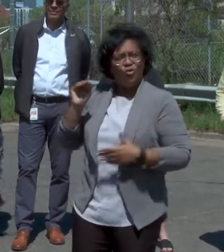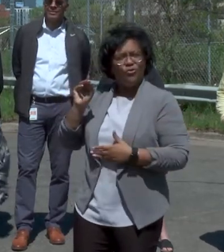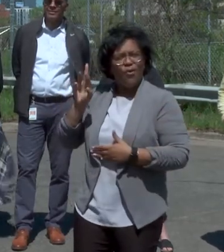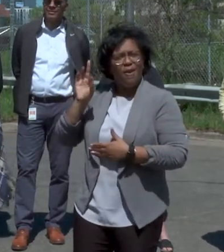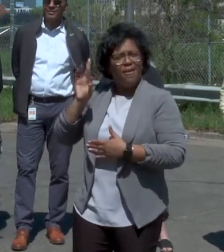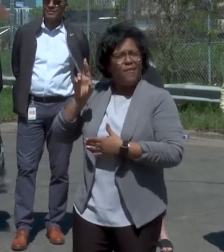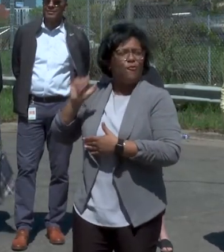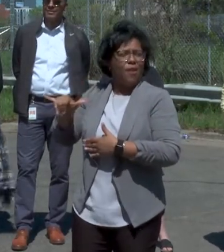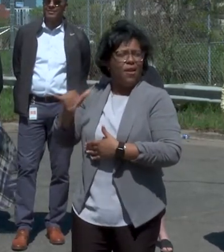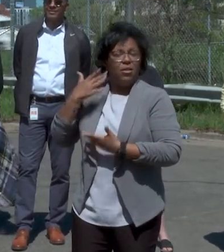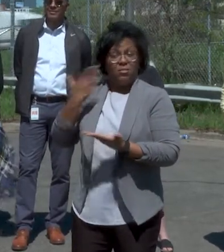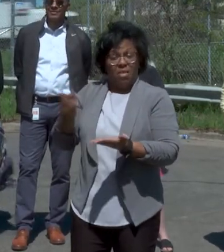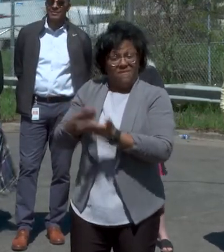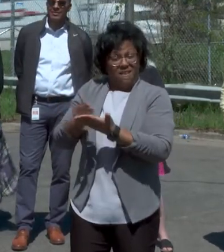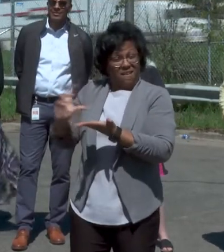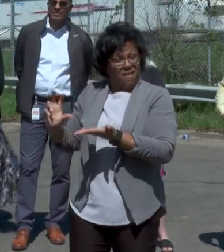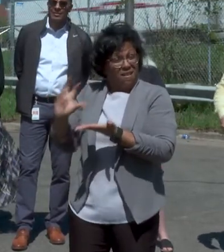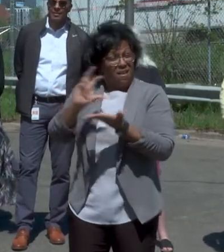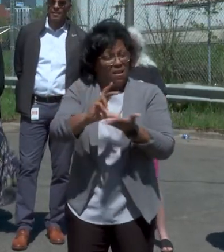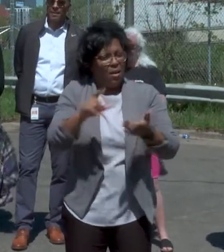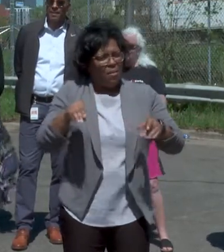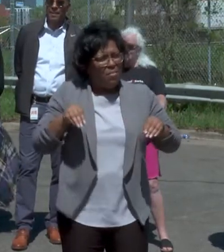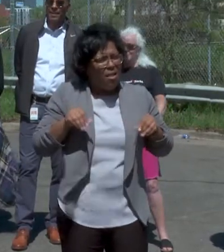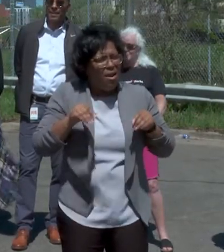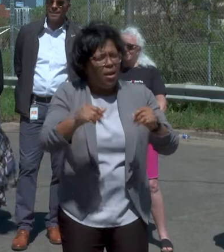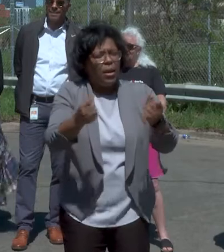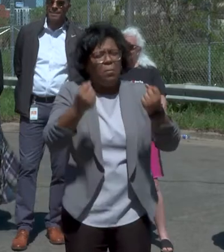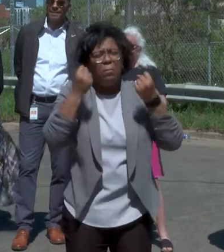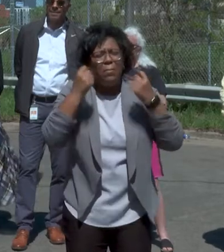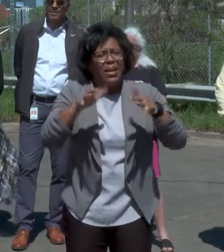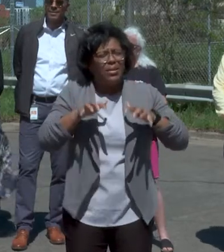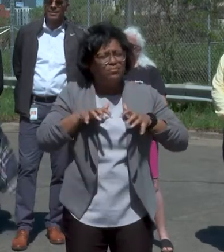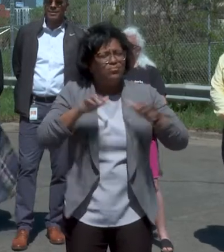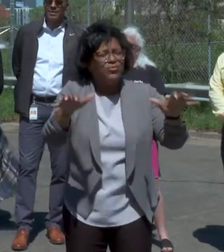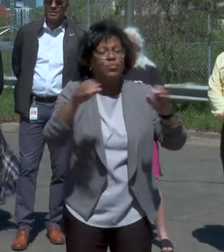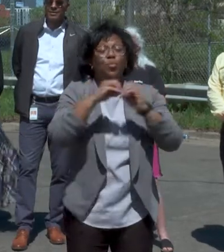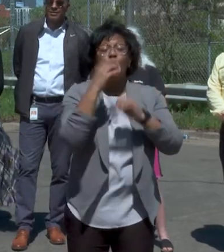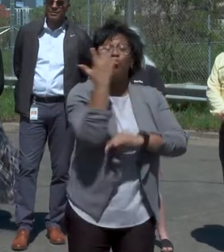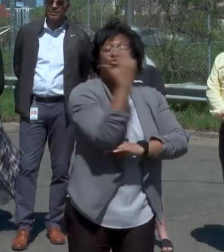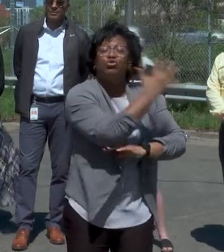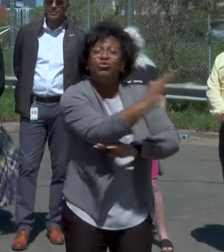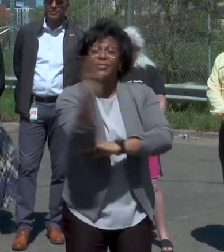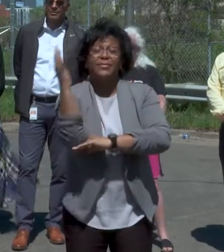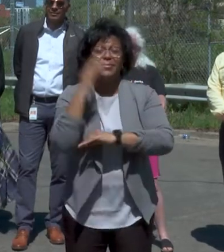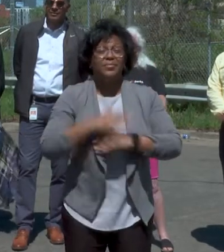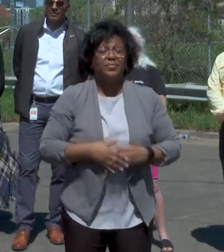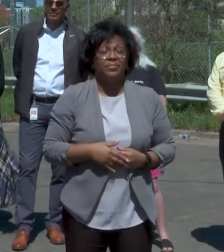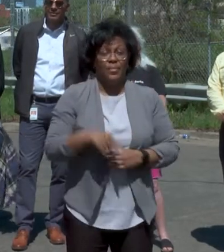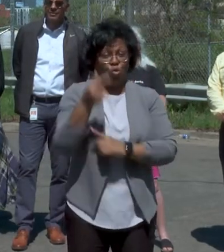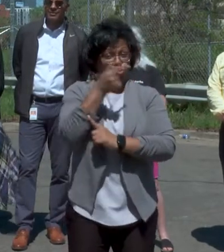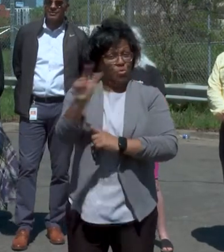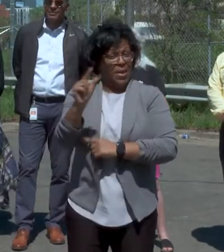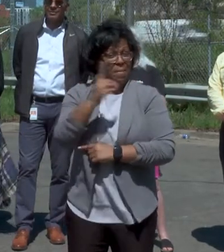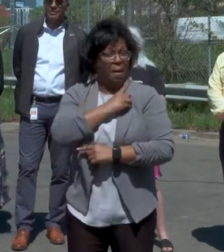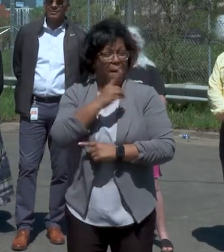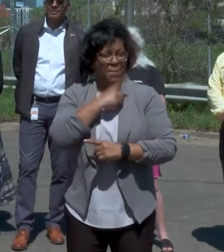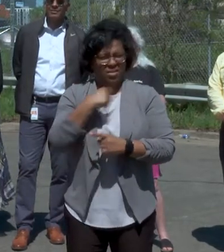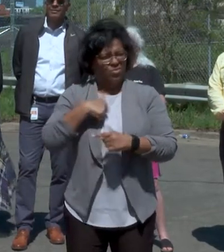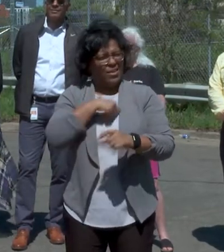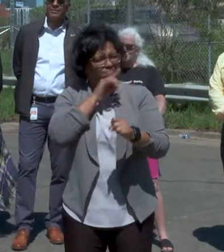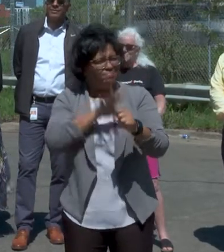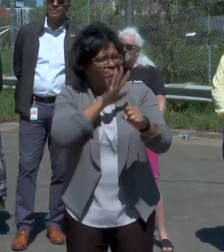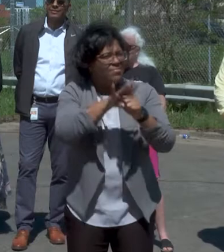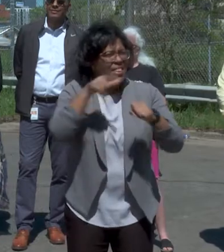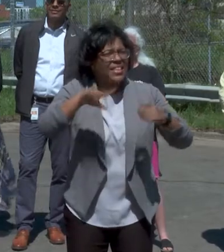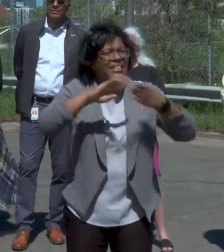plant thousands of new trees across our city's green zones. Green Minneapolis is committed to making Minneapolis, and